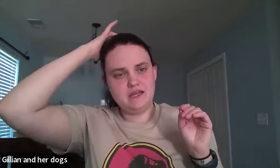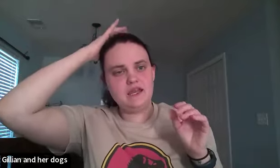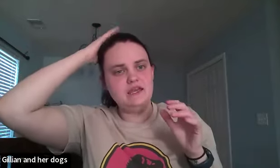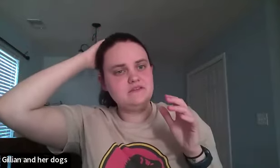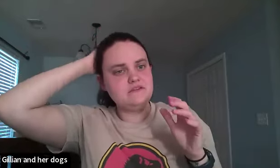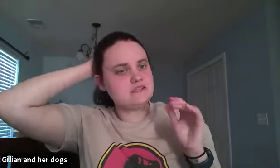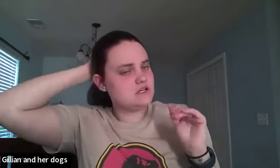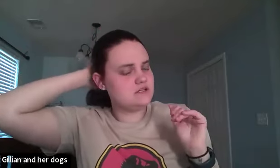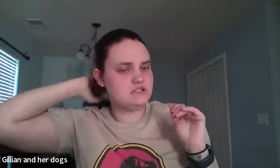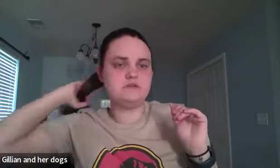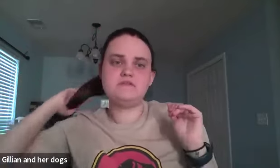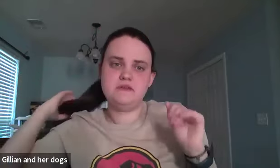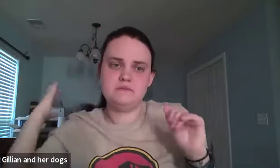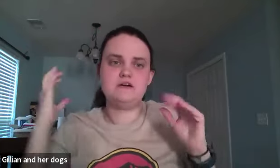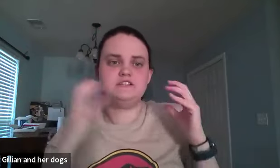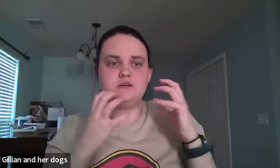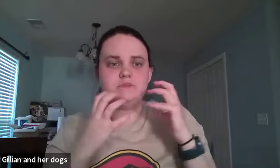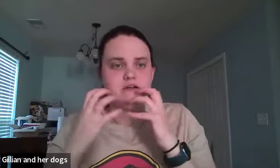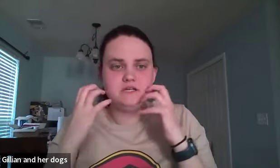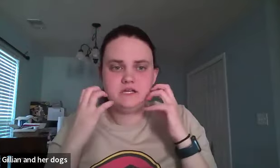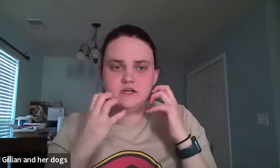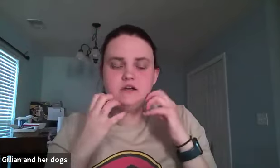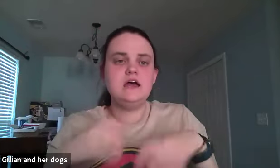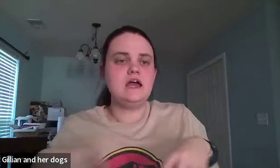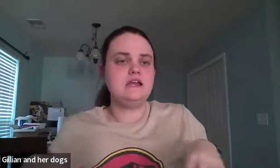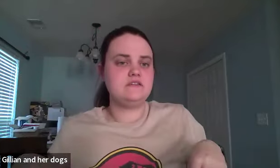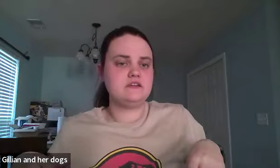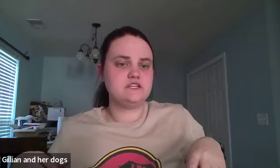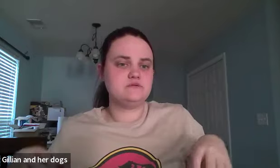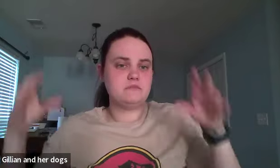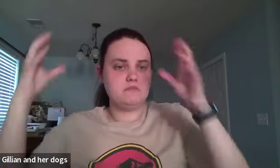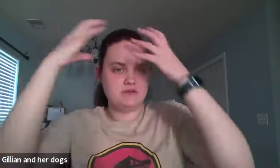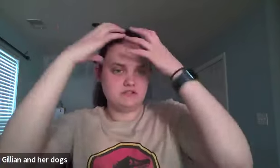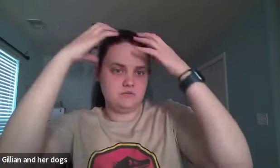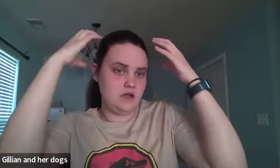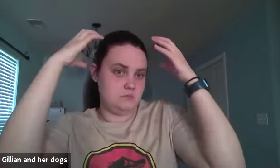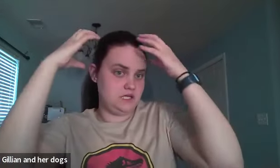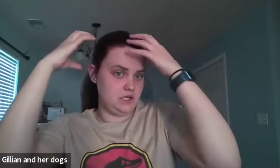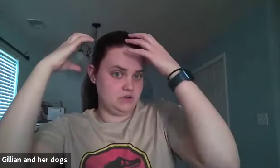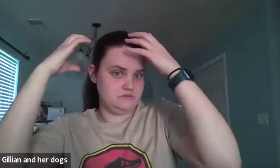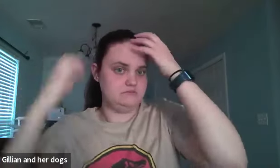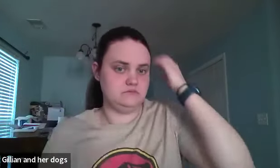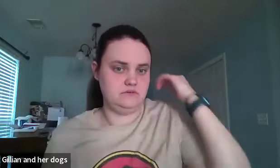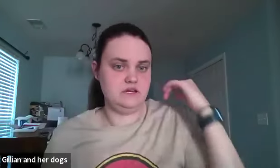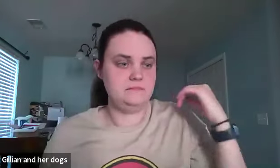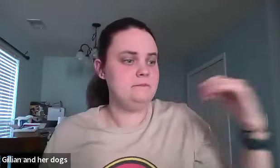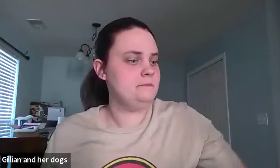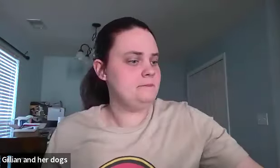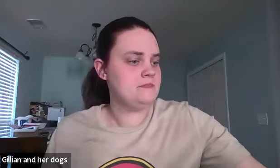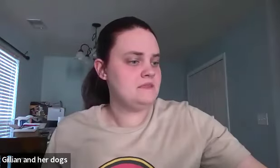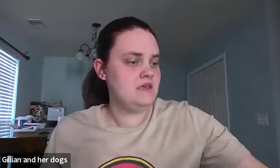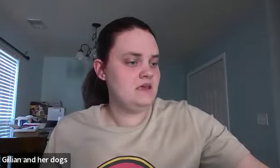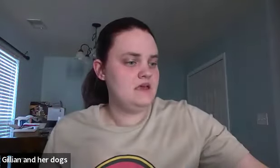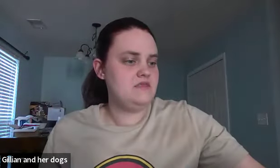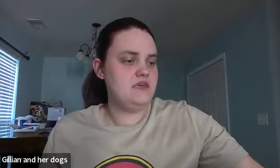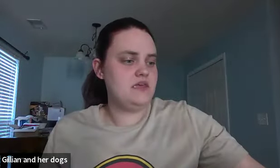beginning, anything that's going to do with a female is going to be down here. Anything that deals with a male is going to be up here. Okay.